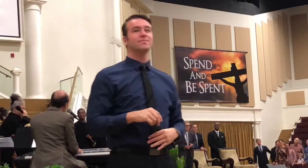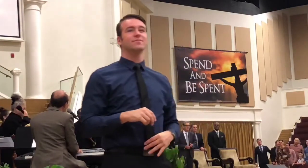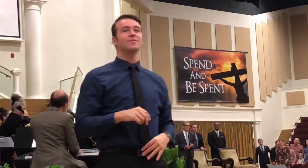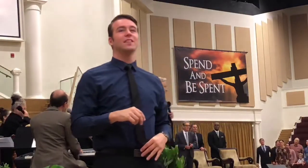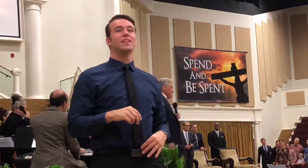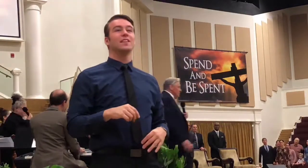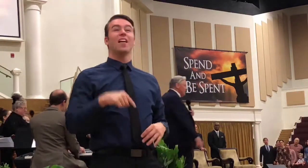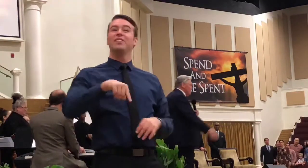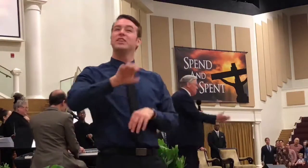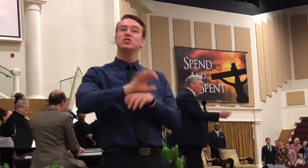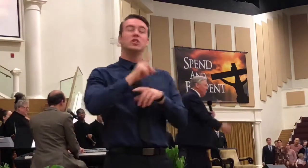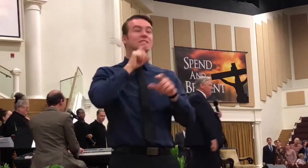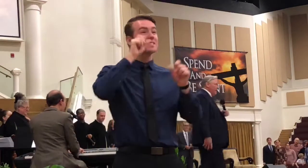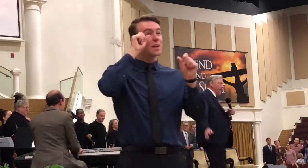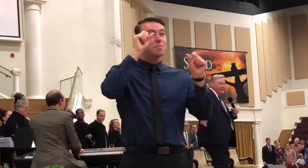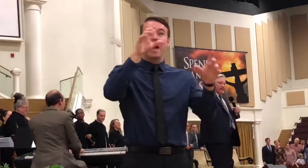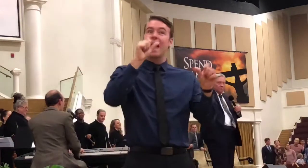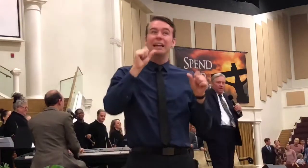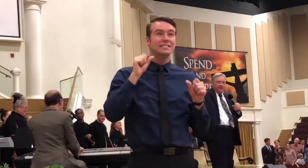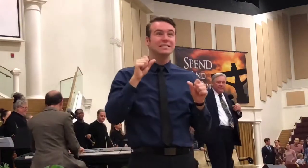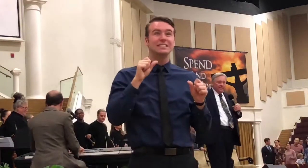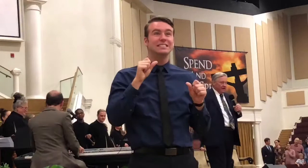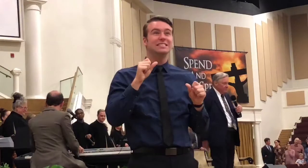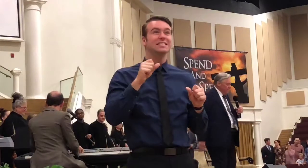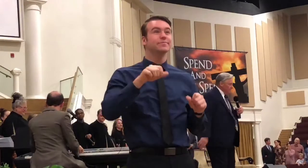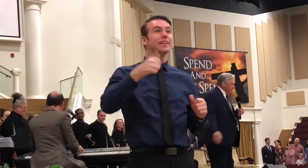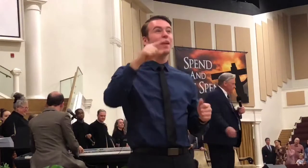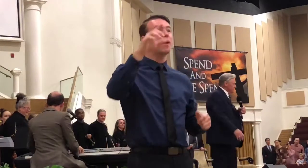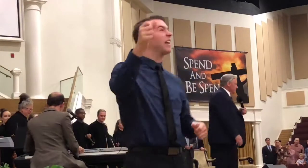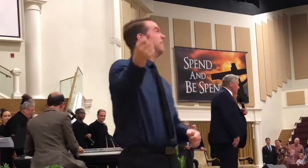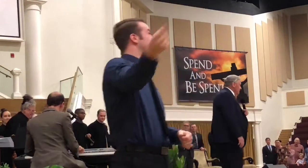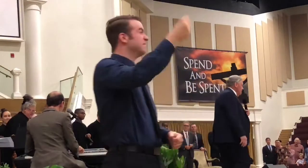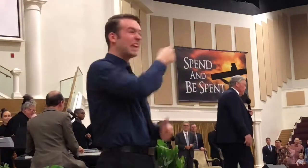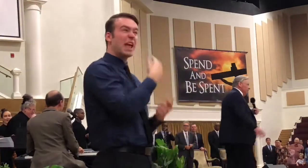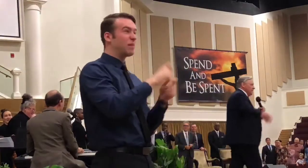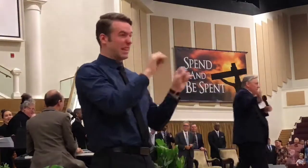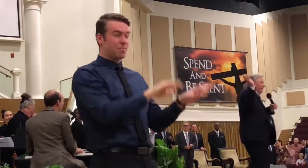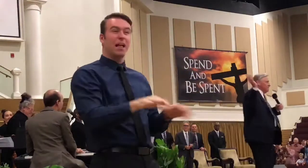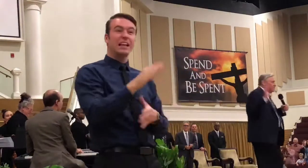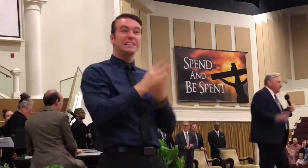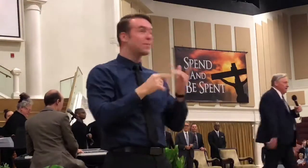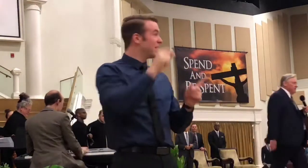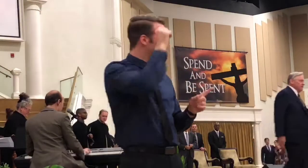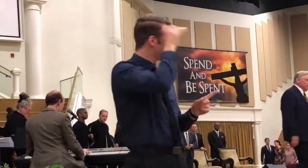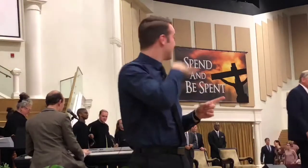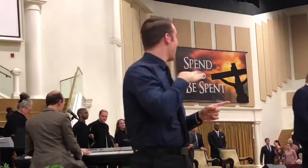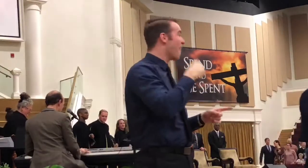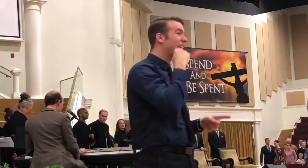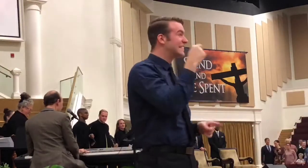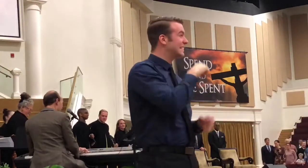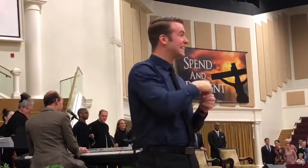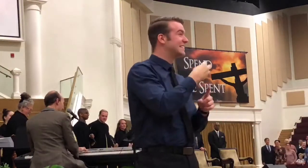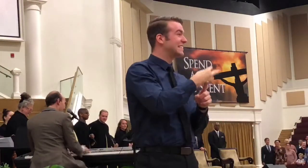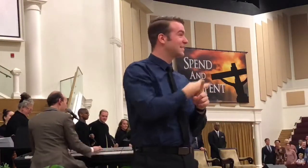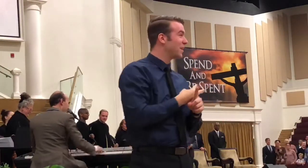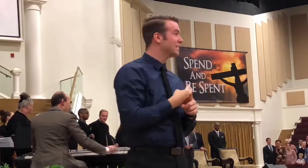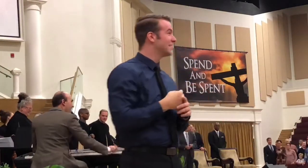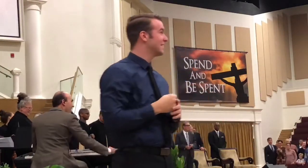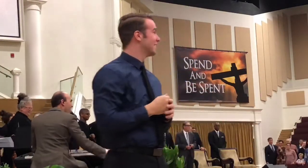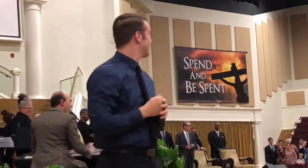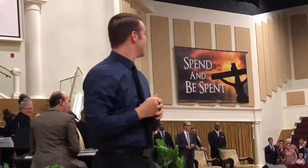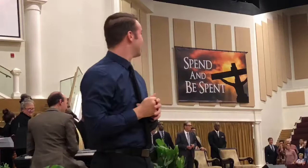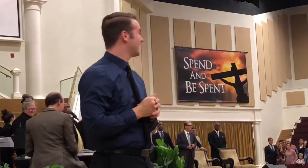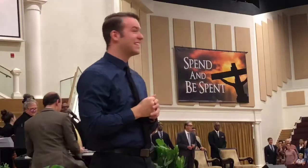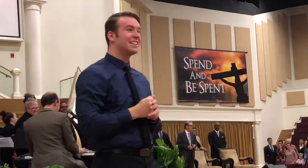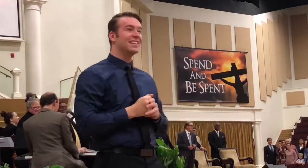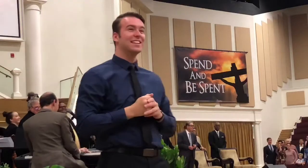this church is amazing. You can just pull anybody out and they can play anything up here. Some of these guys I haven't seen up here in 6 months.